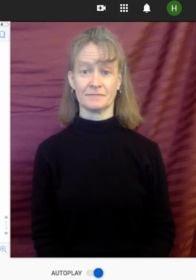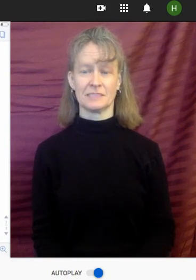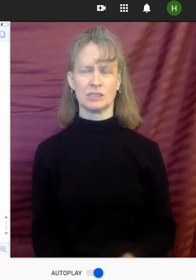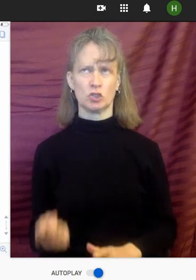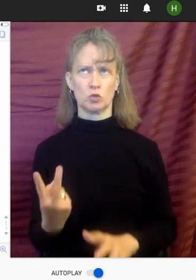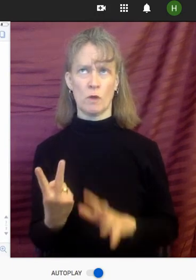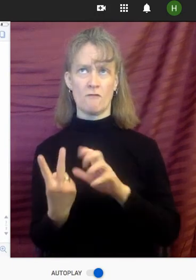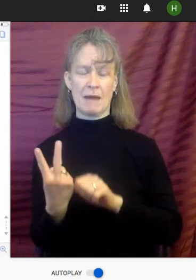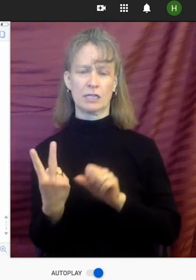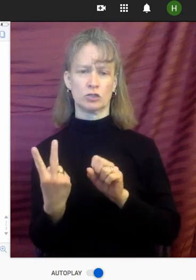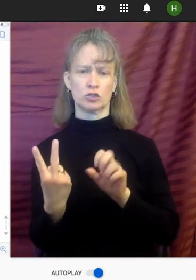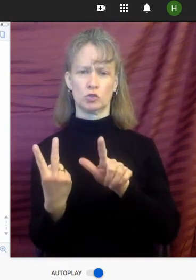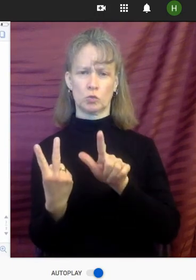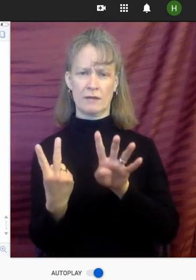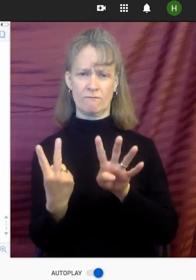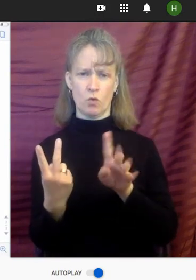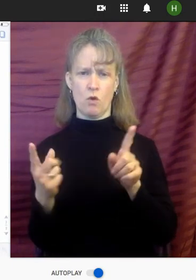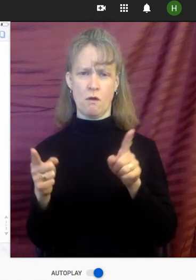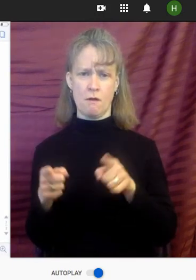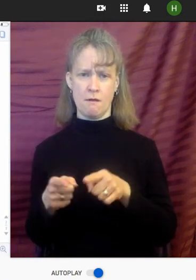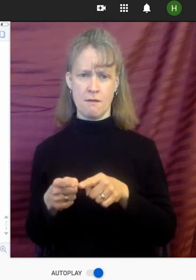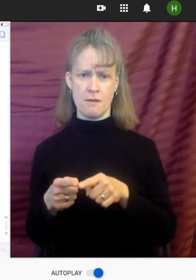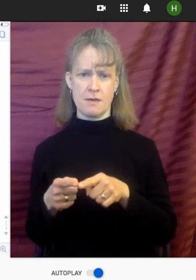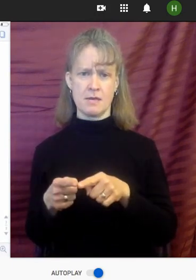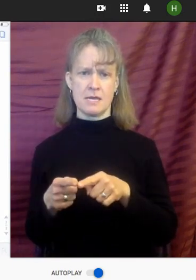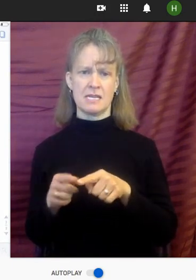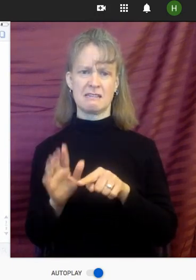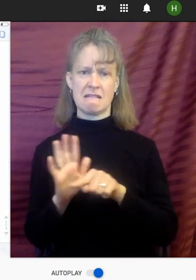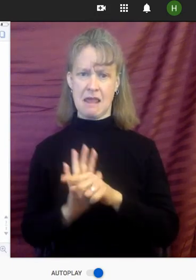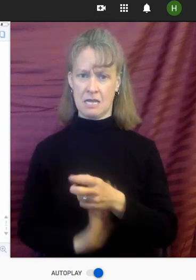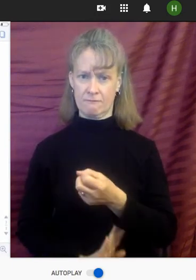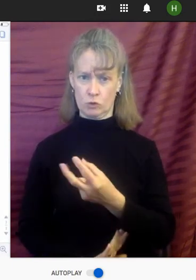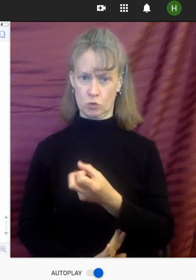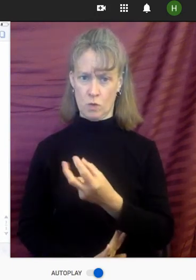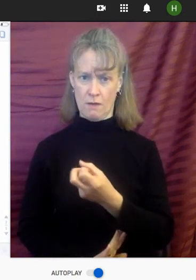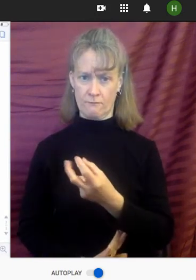Twelve minus 24 is negative 12